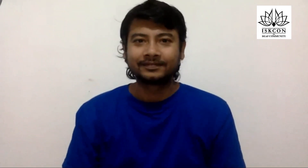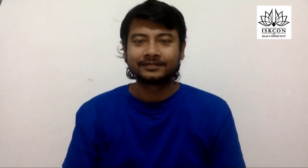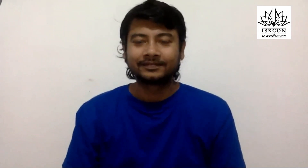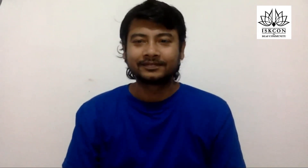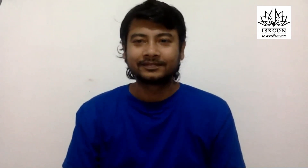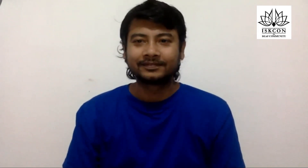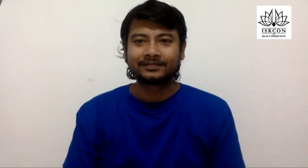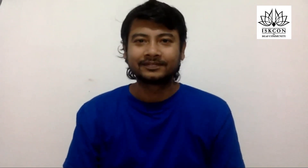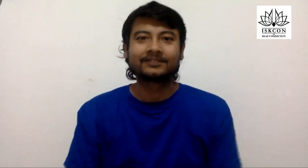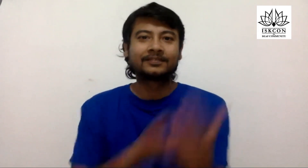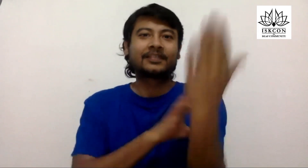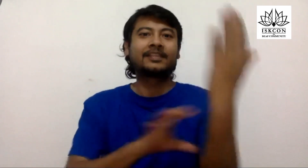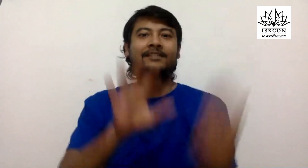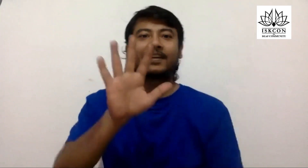Sixth verse.